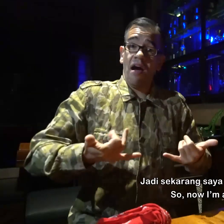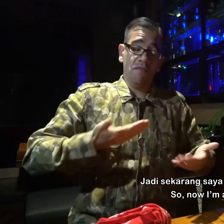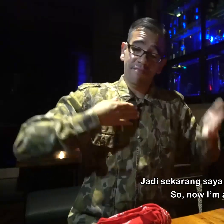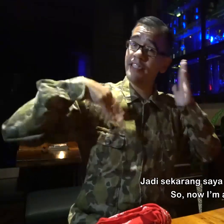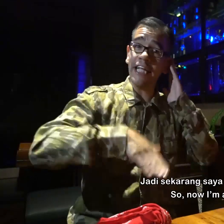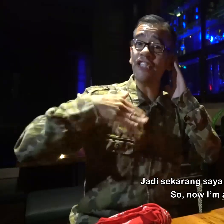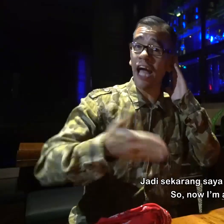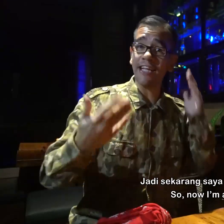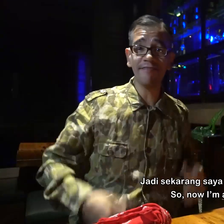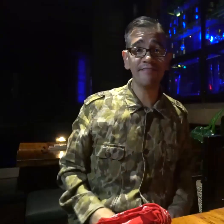DJ.